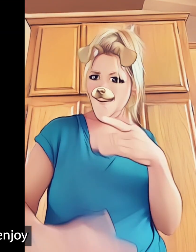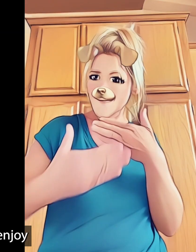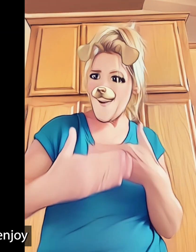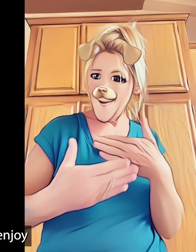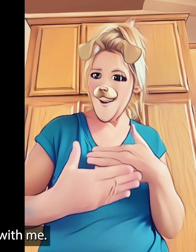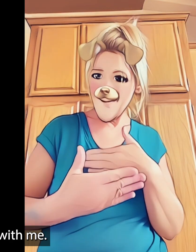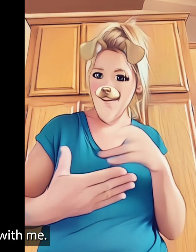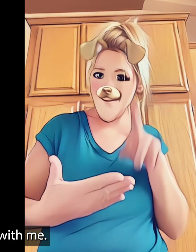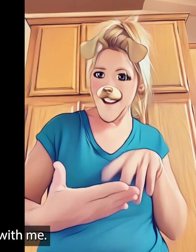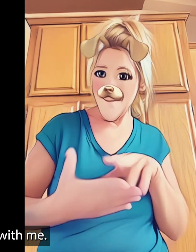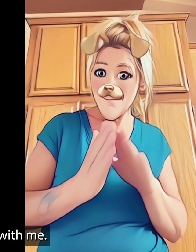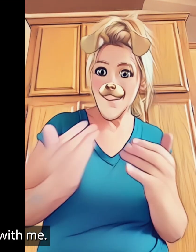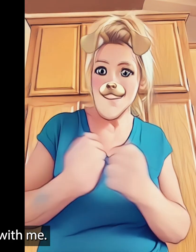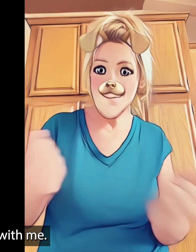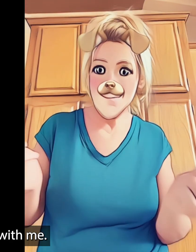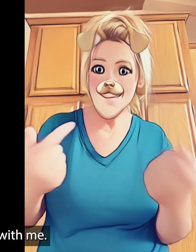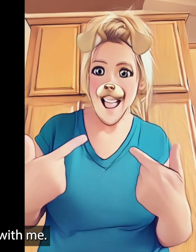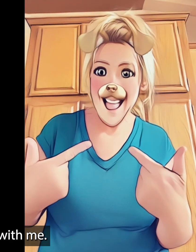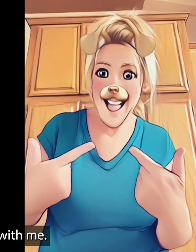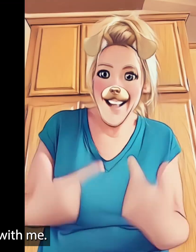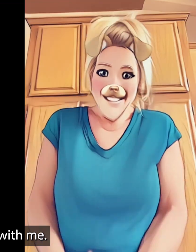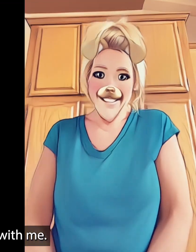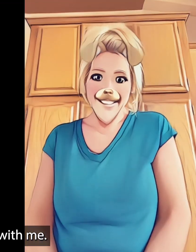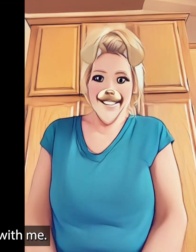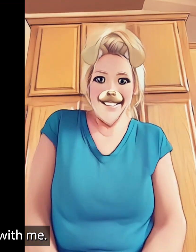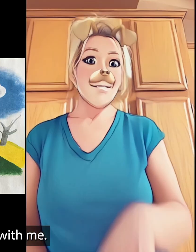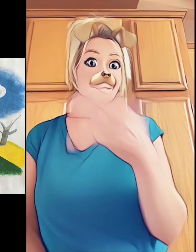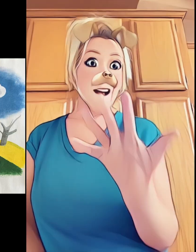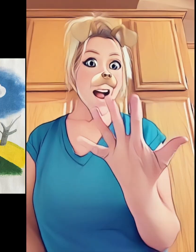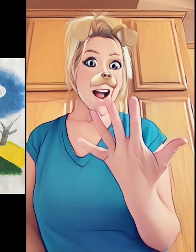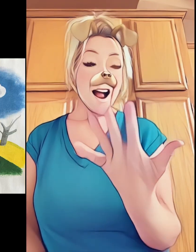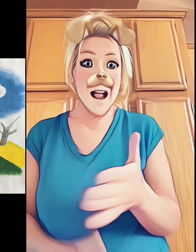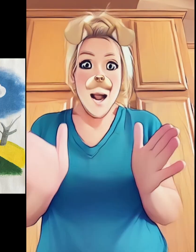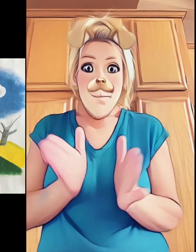So I hope you enjoy reading the book with me.